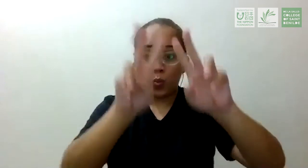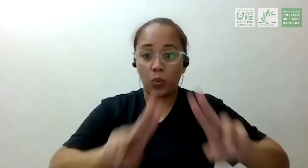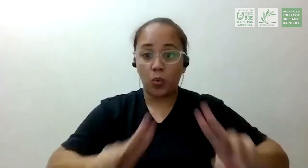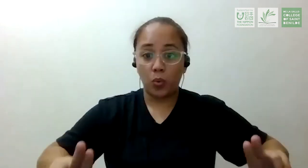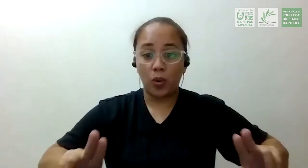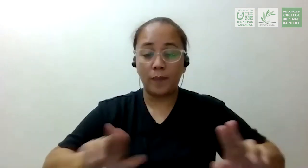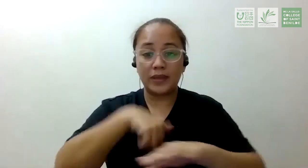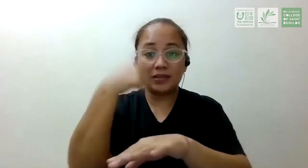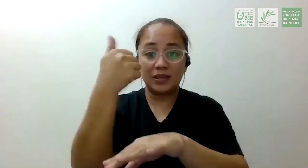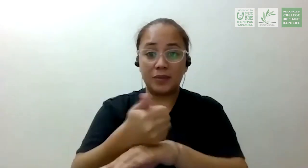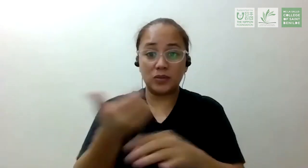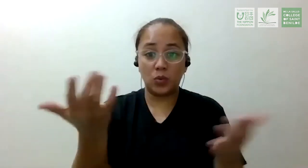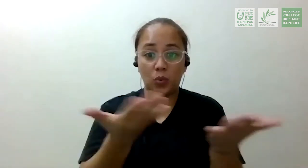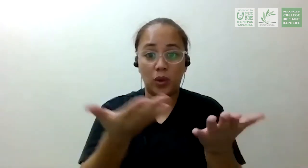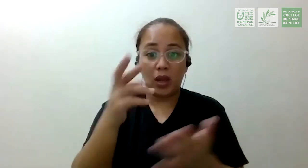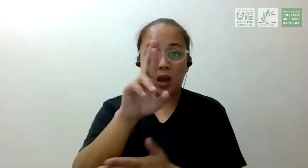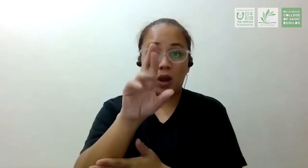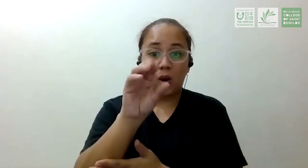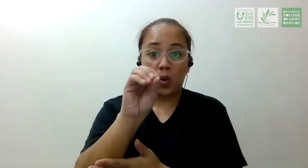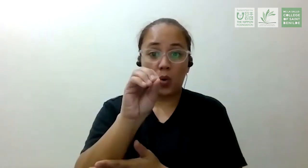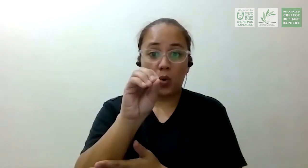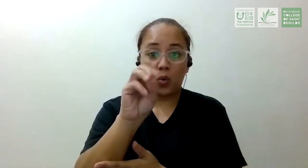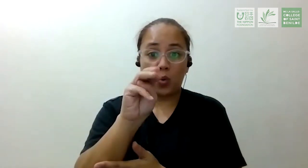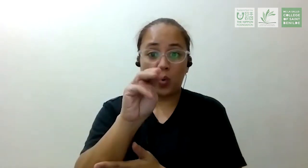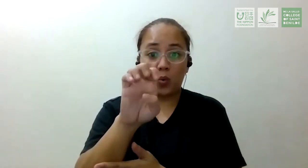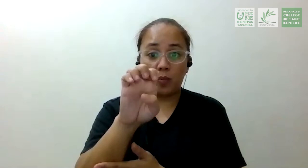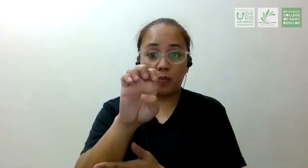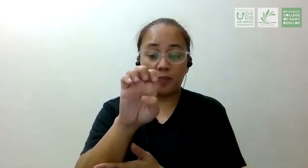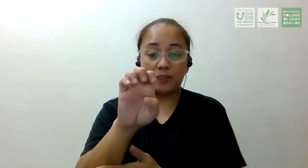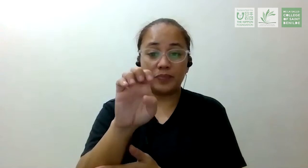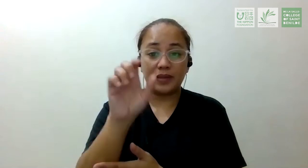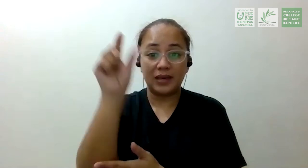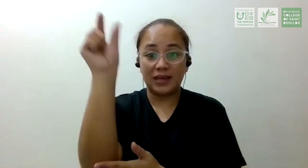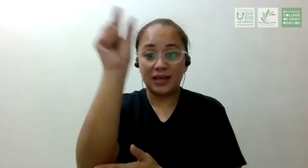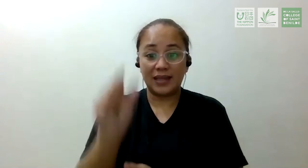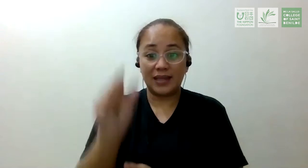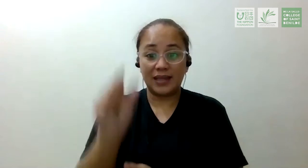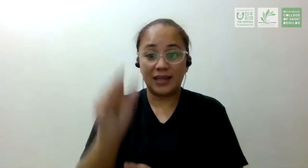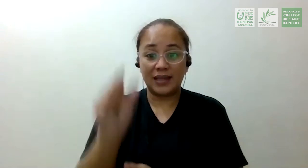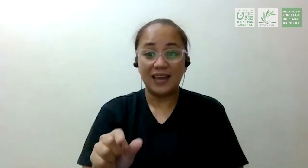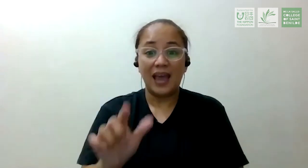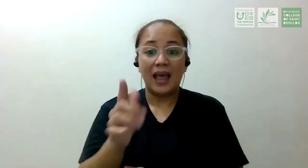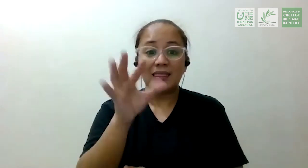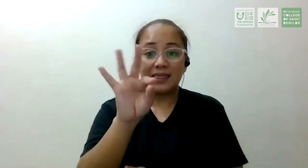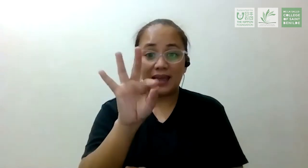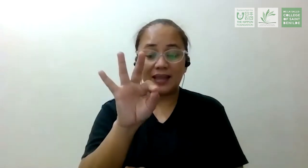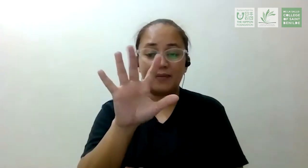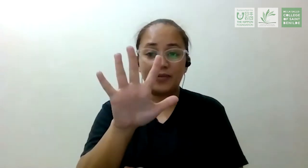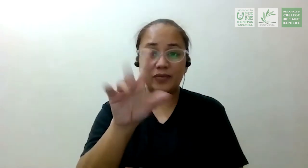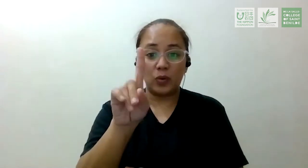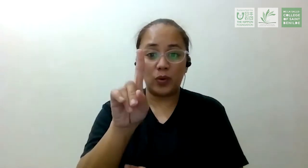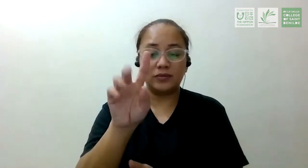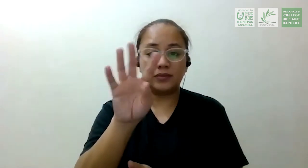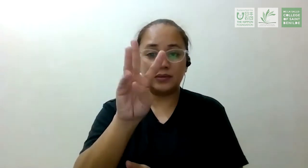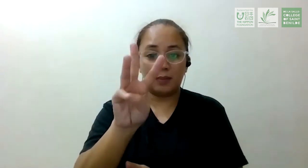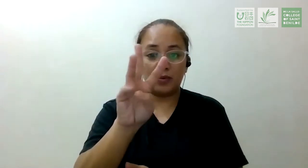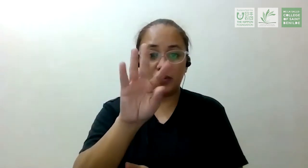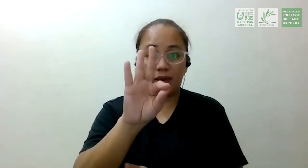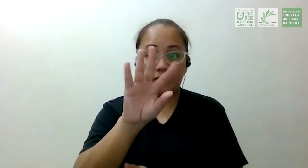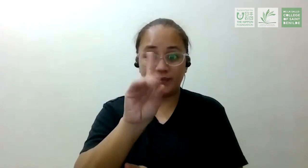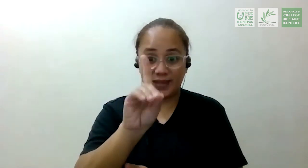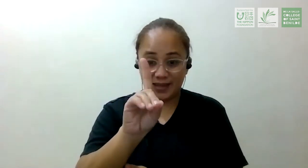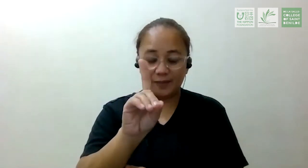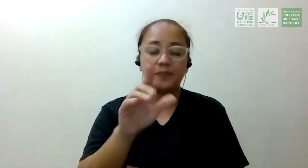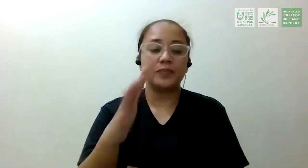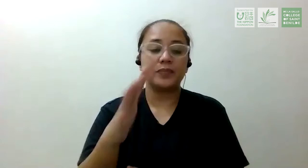Rome, Italy. So you should know Rome and Italy in 1951, WFD. And